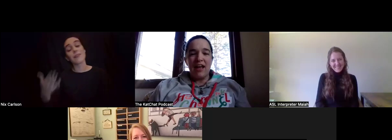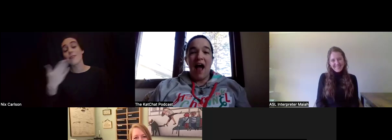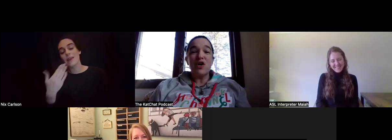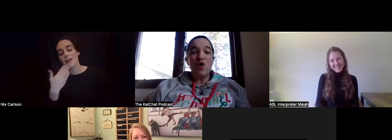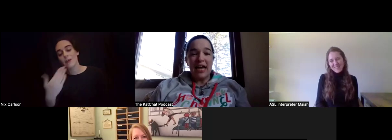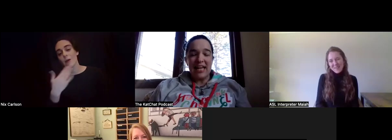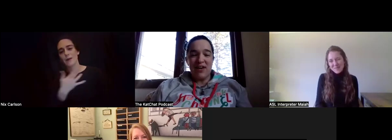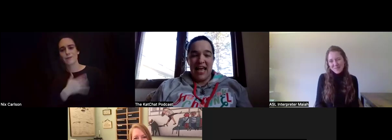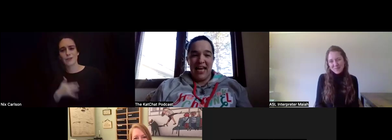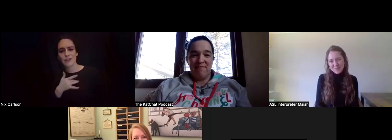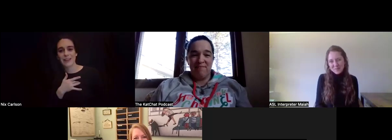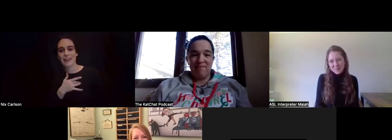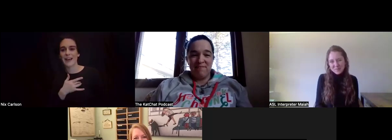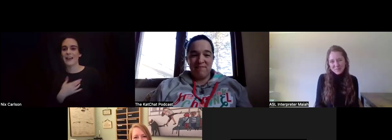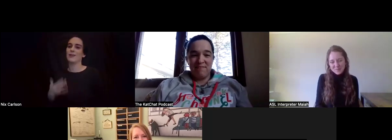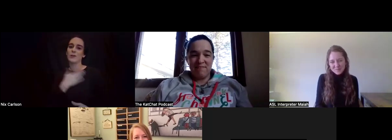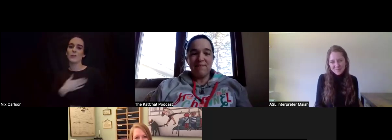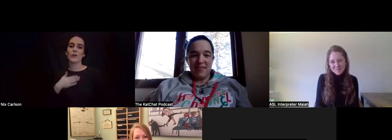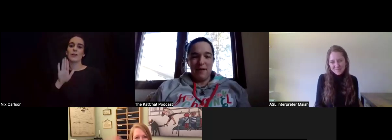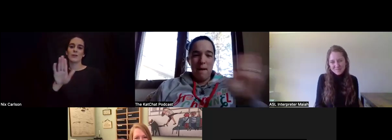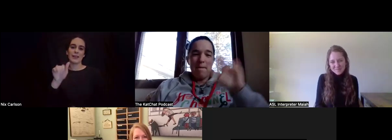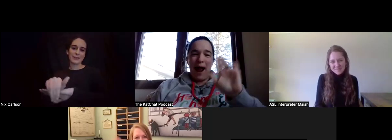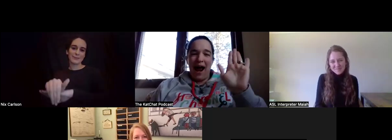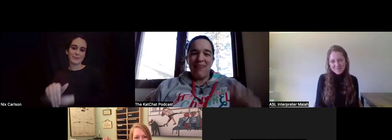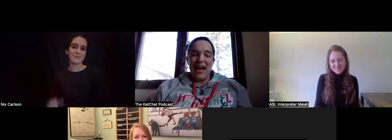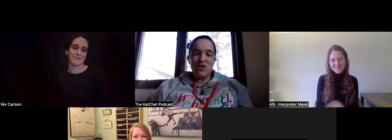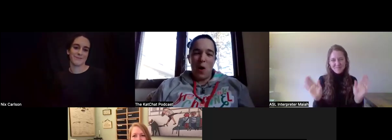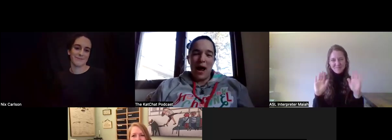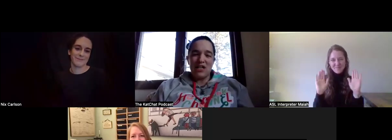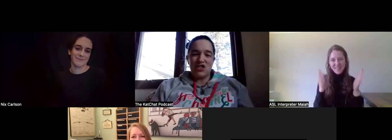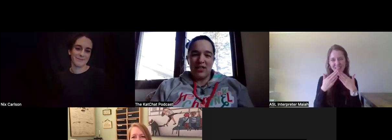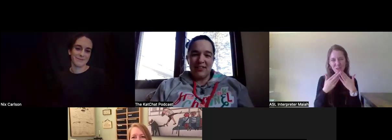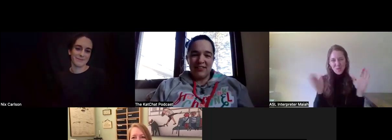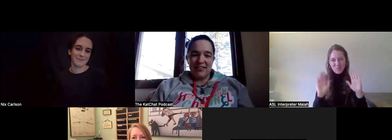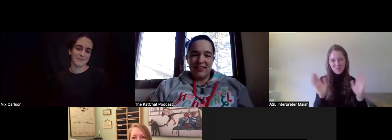appreciate it. Have a great evening. All right. Bye. Thank Bye. you. Thank you so much.